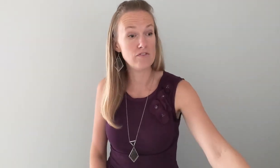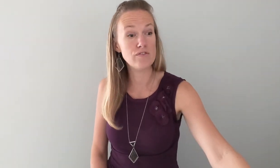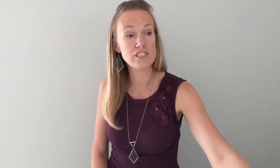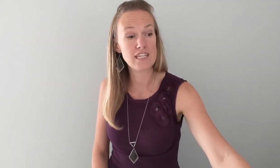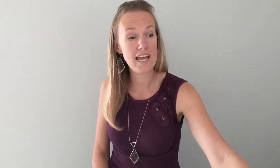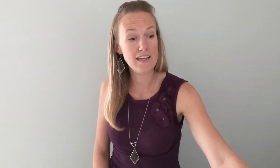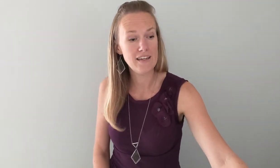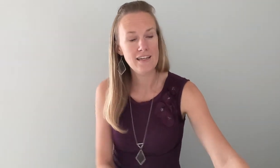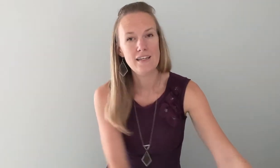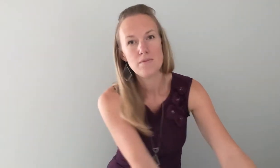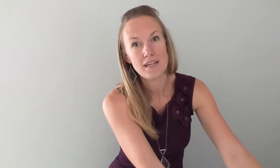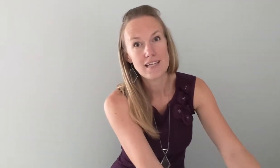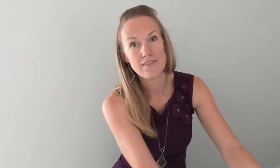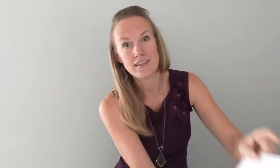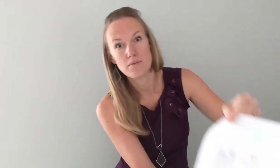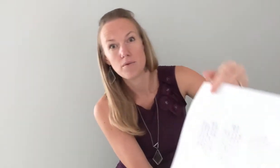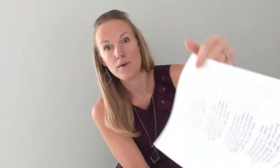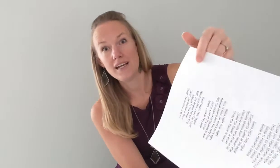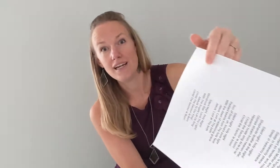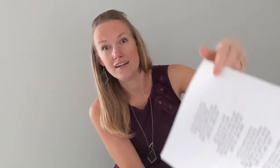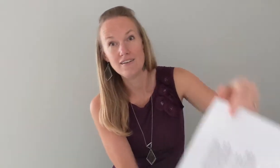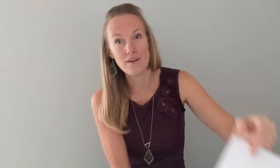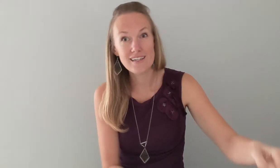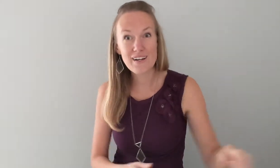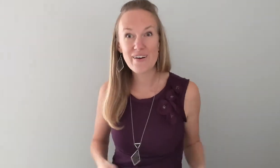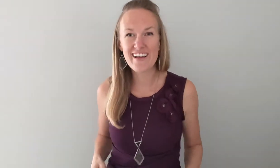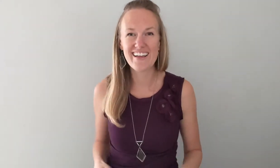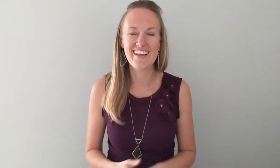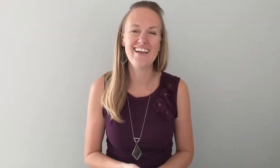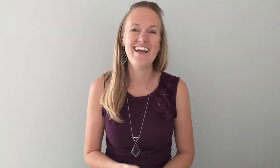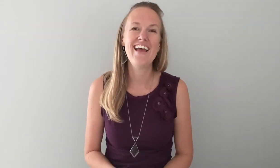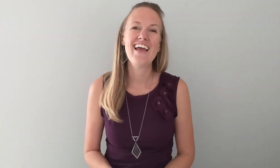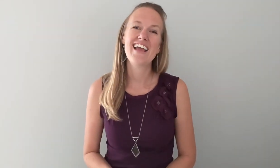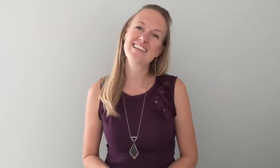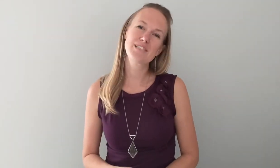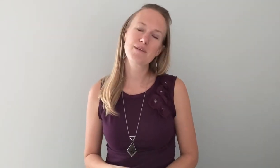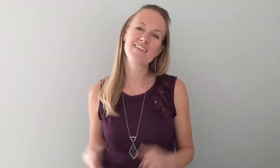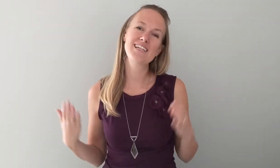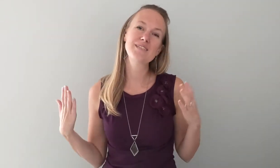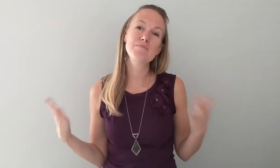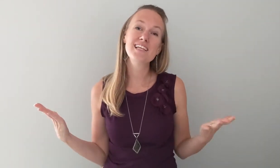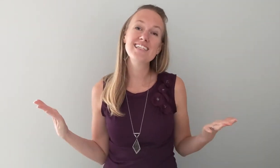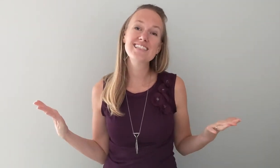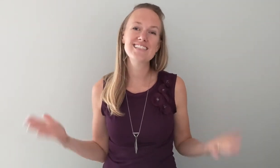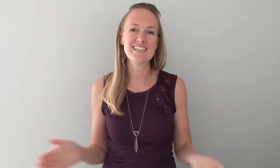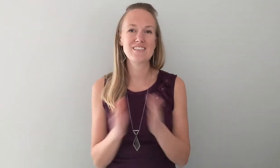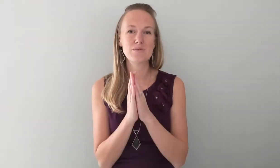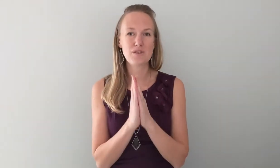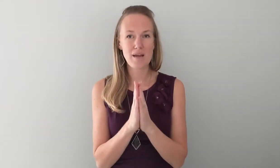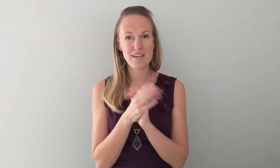for today because I've got them right here, ready to go. And last but not least, please consider subscribing